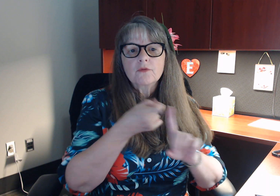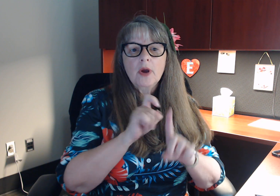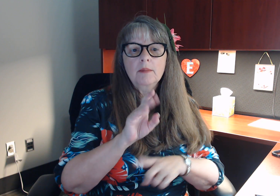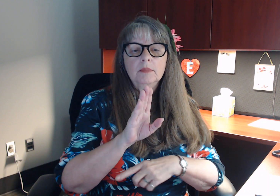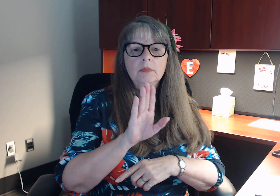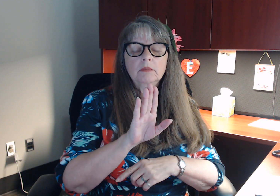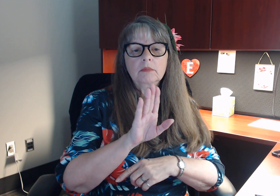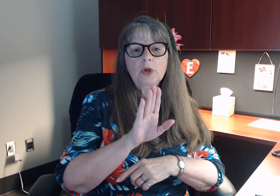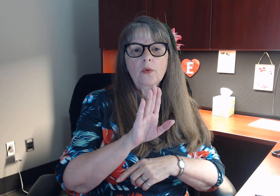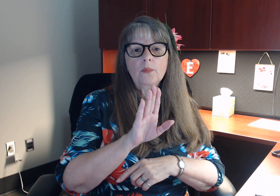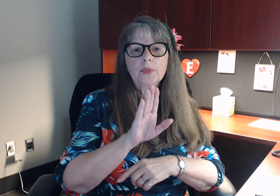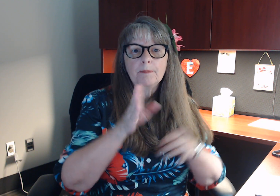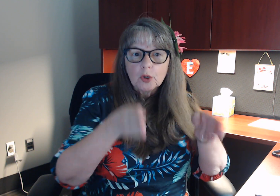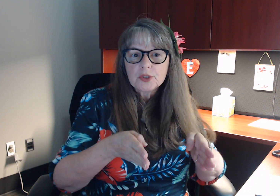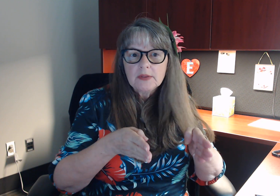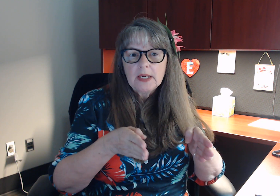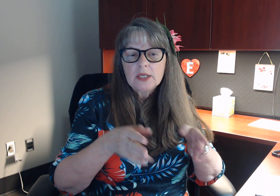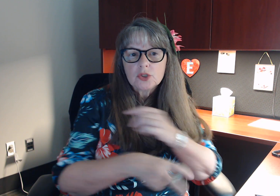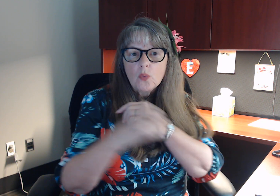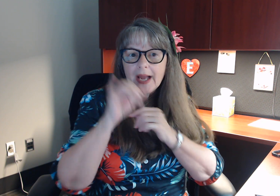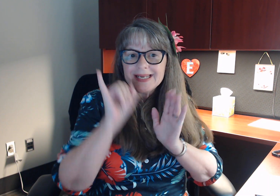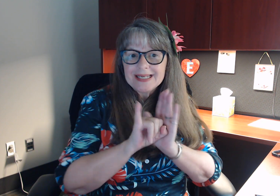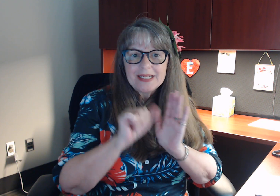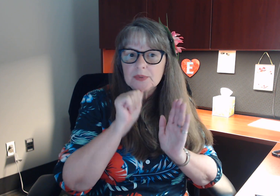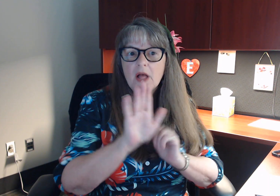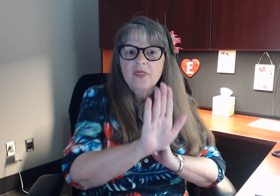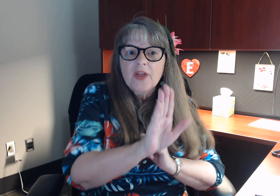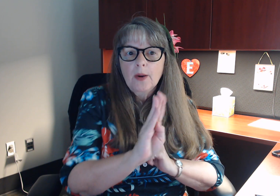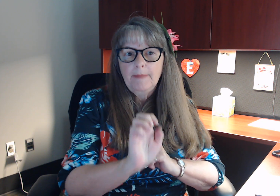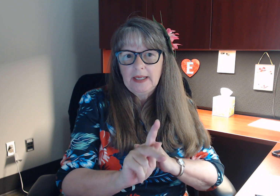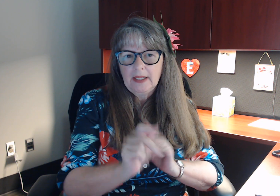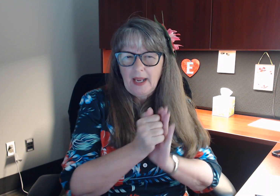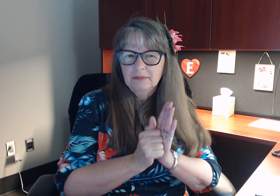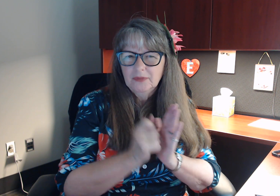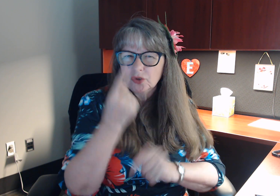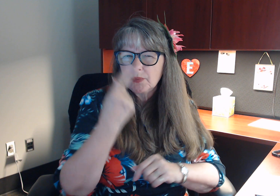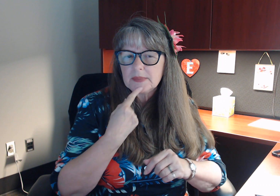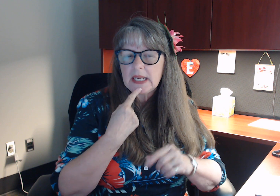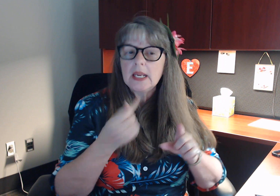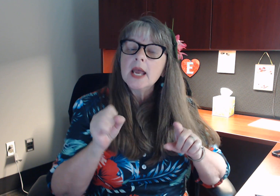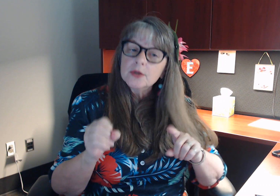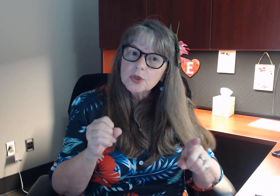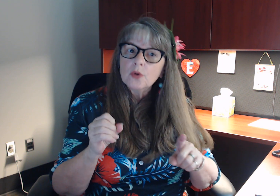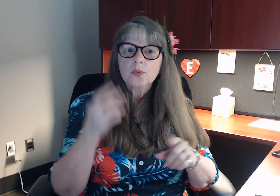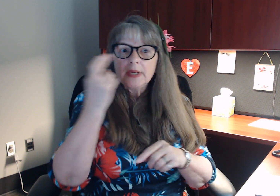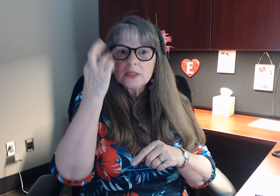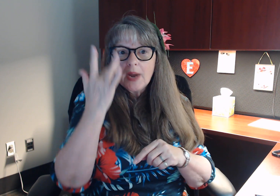from, the person that he stole the identity. It was not their bank account. You understand what I'm saying? So the reason why I